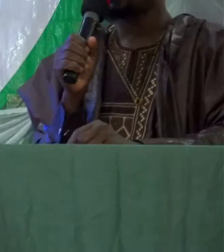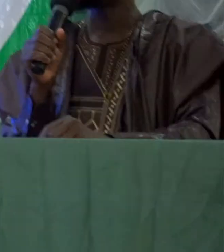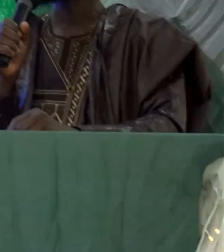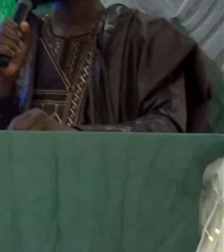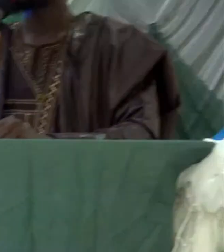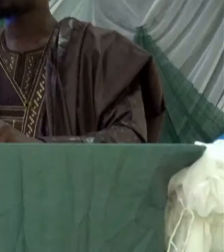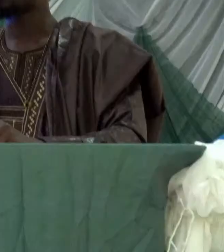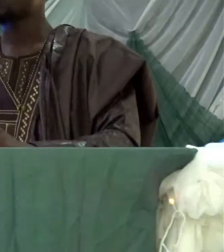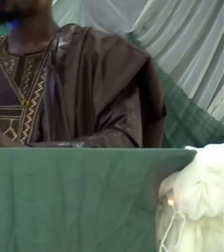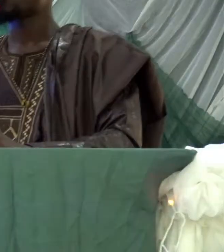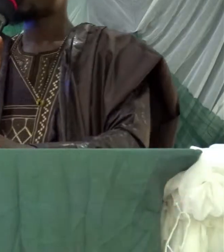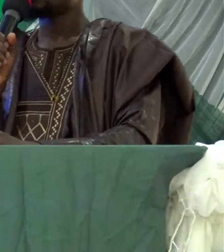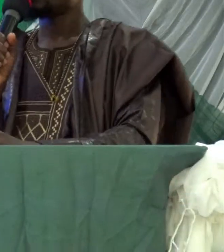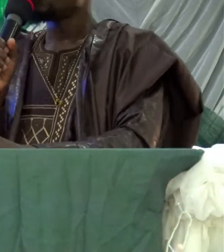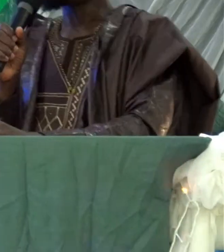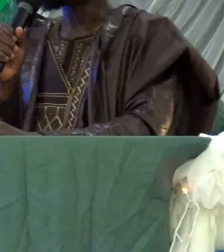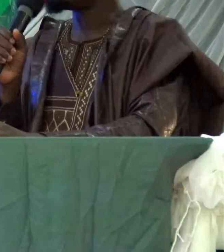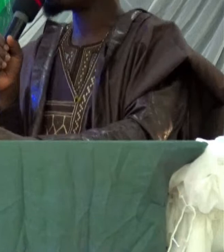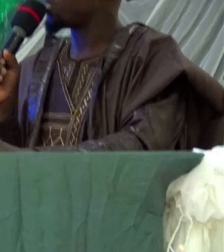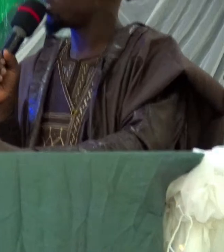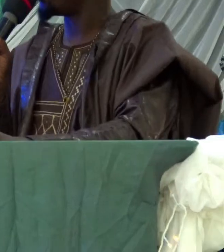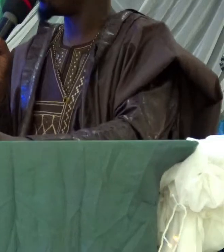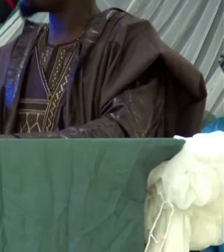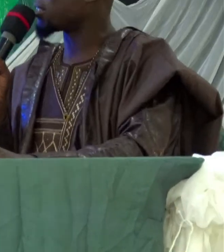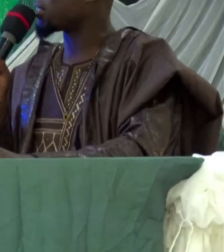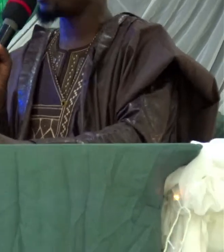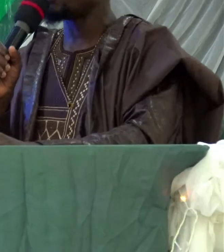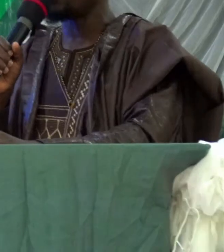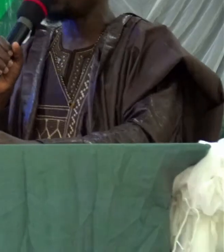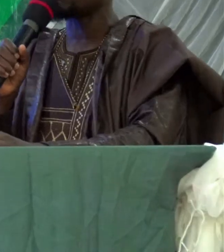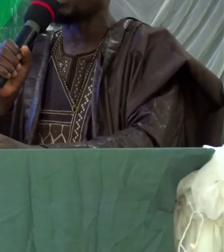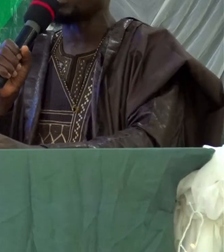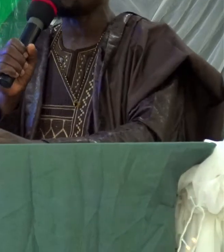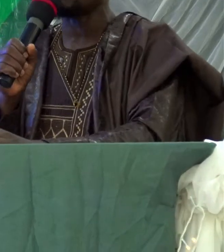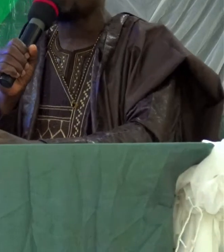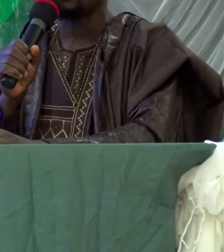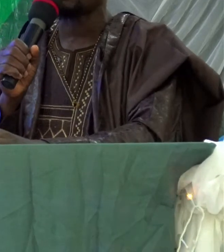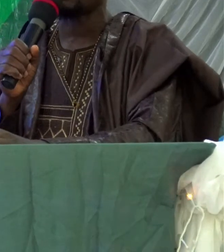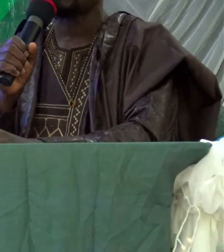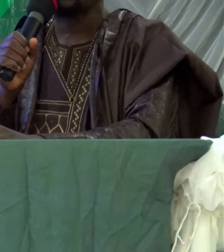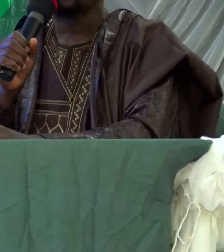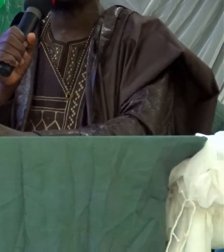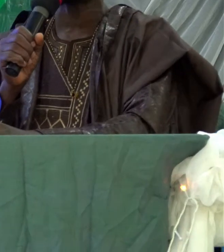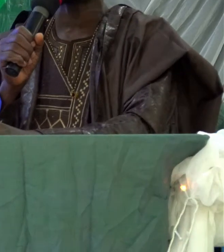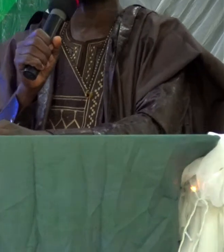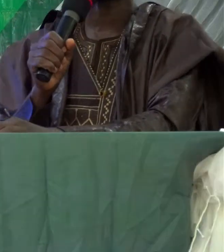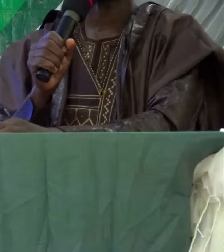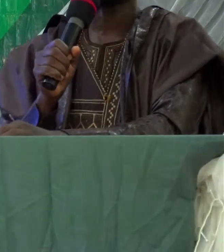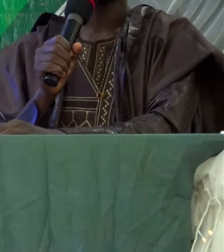ahad thumma as-salatu was-salamatu al-atamman al-akmalan